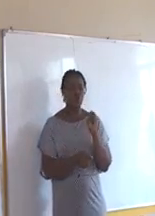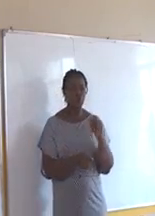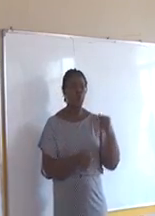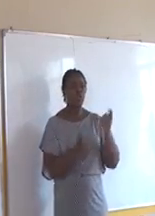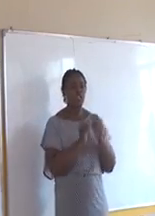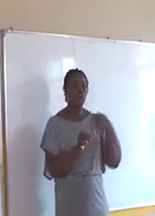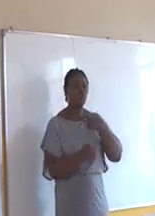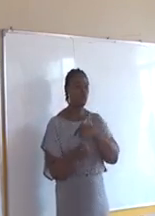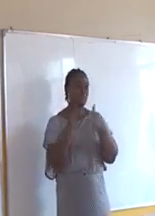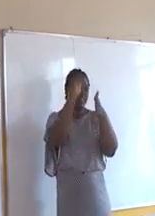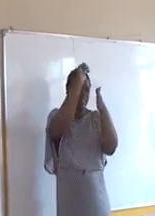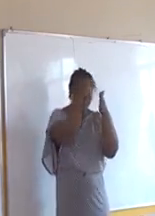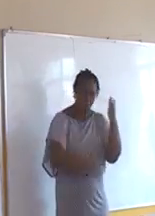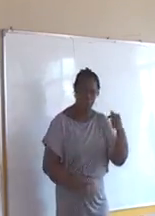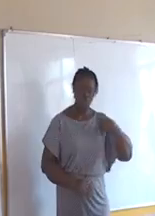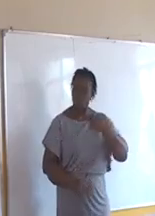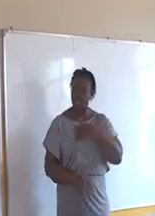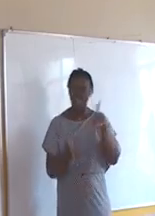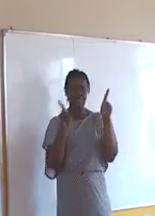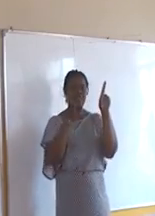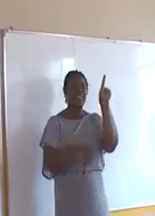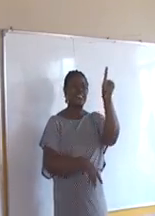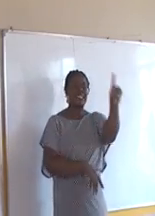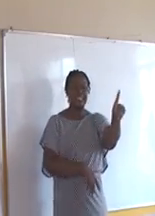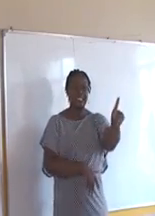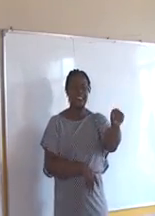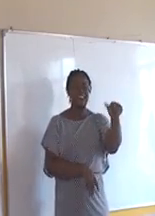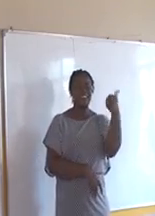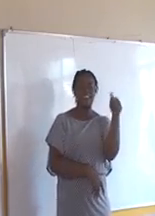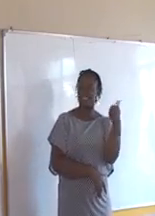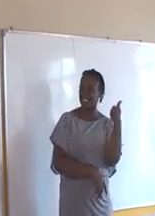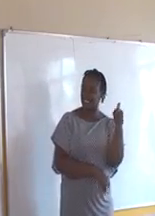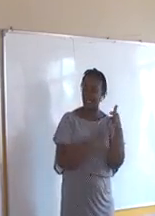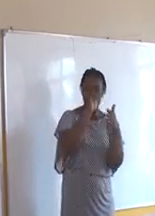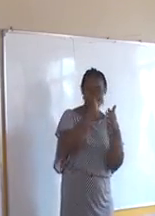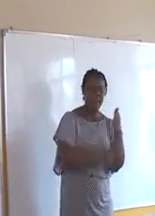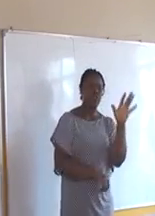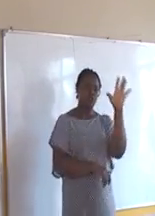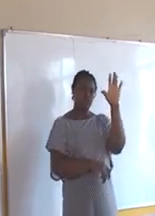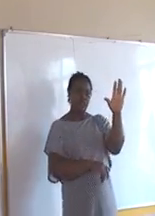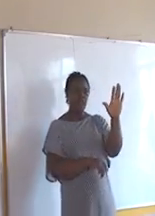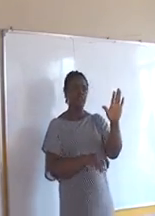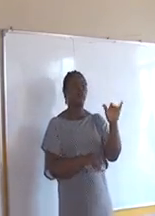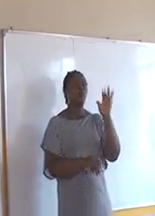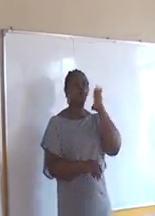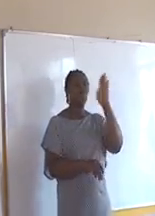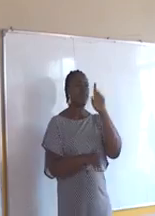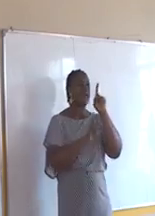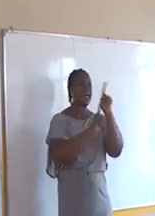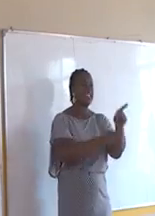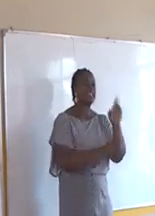this subtraction, we have D. 10 minus 5 will give us what?